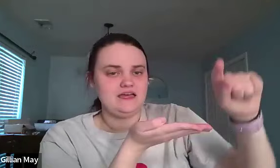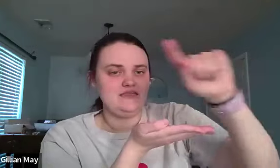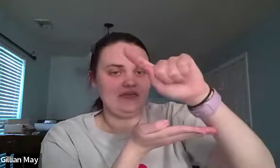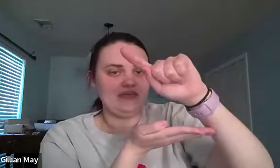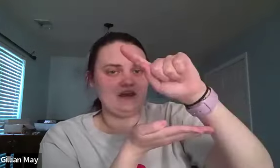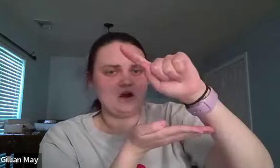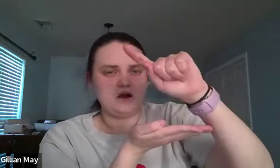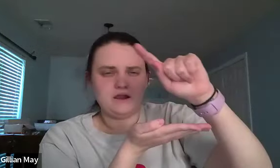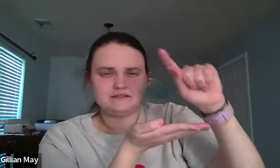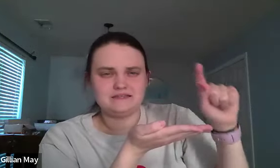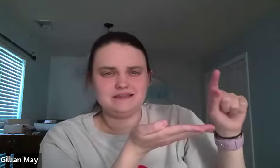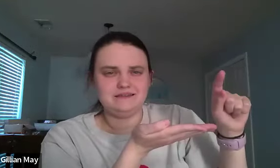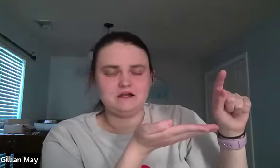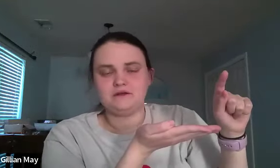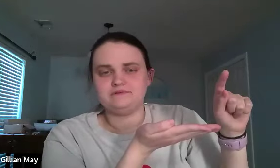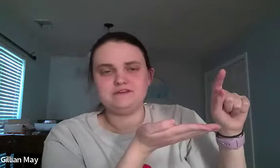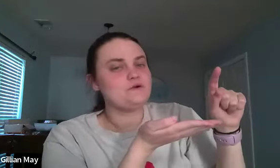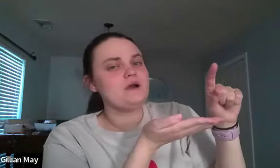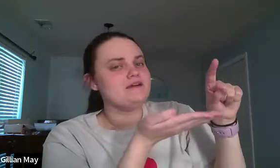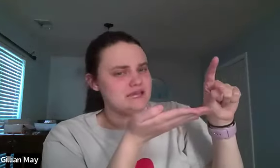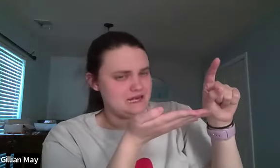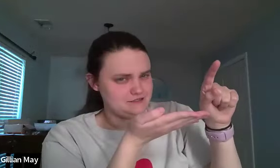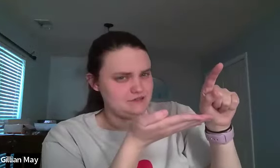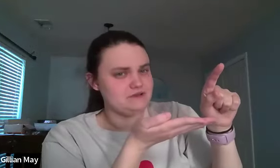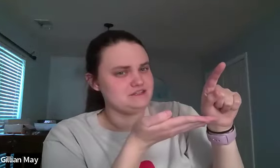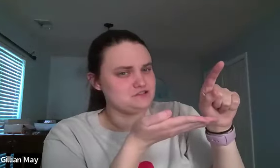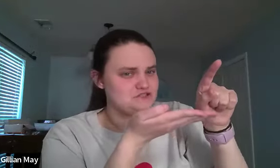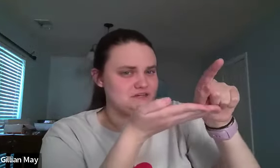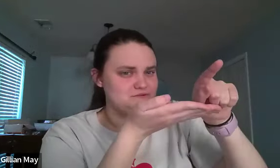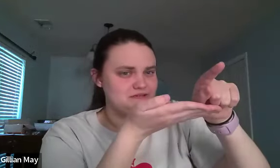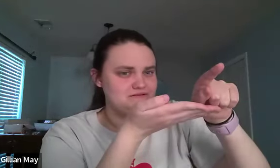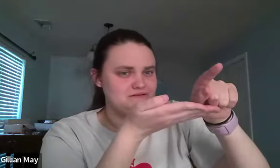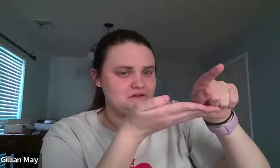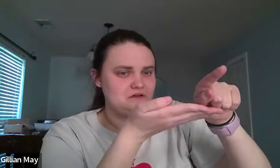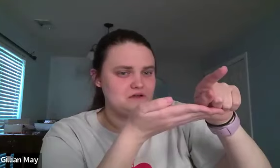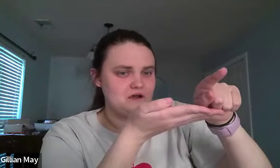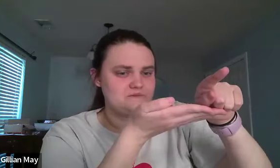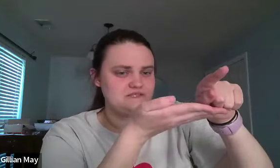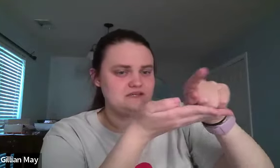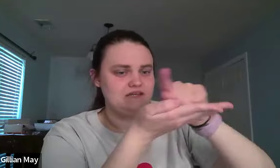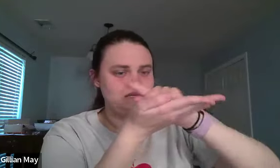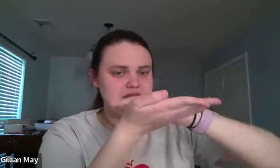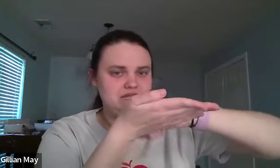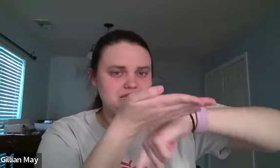And then our different way of saying next week, but it's also still next week. Opposite and then